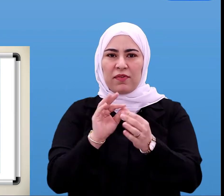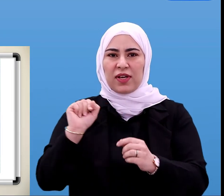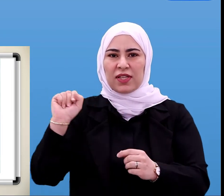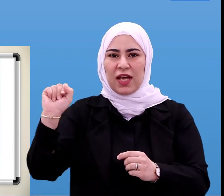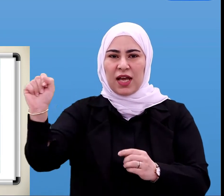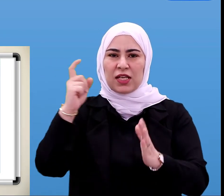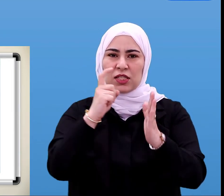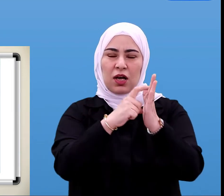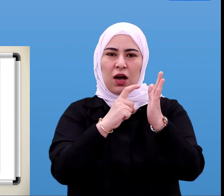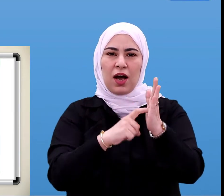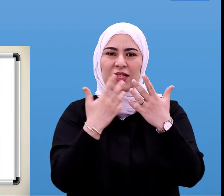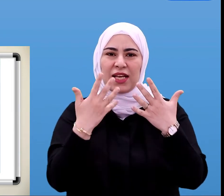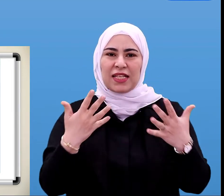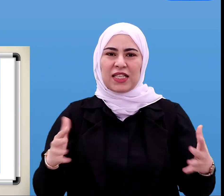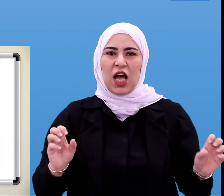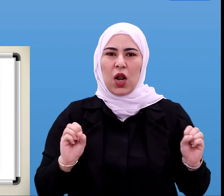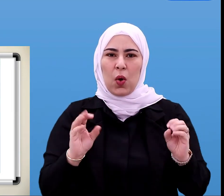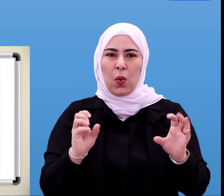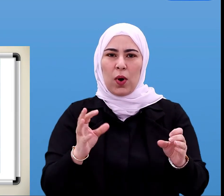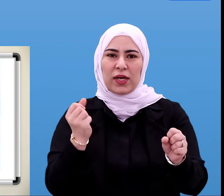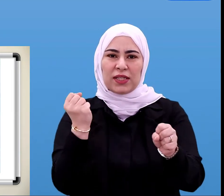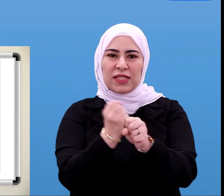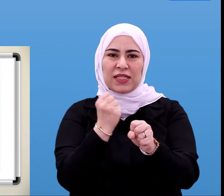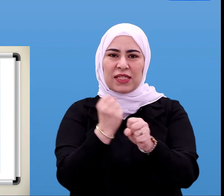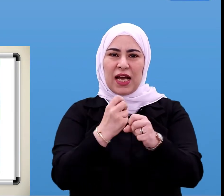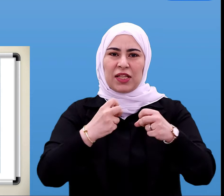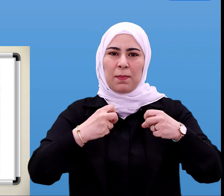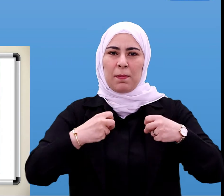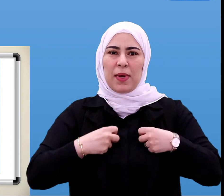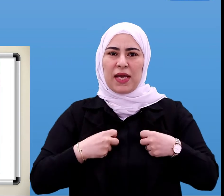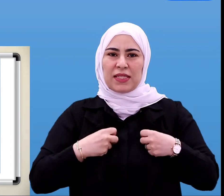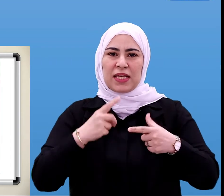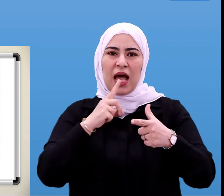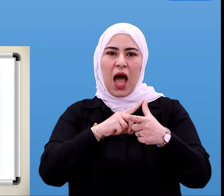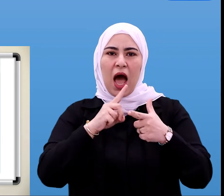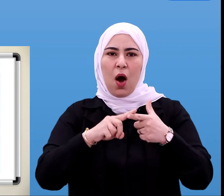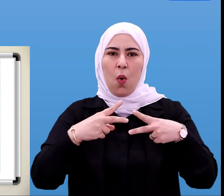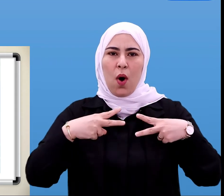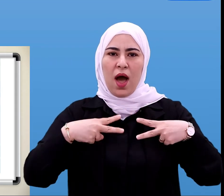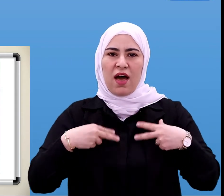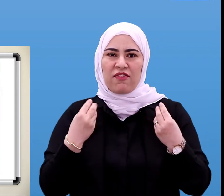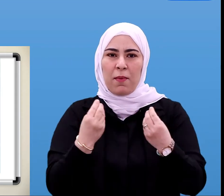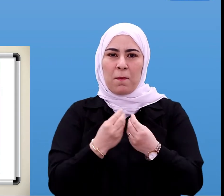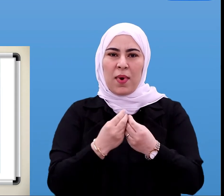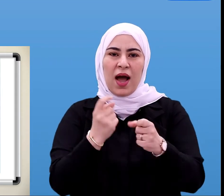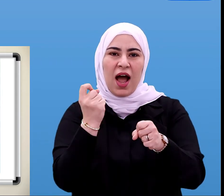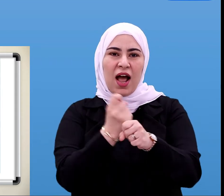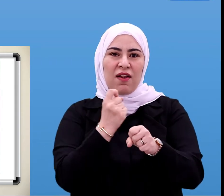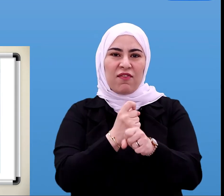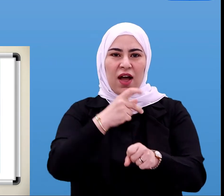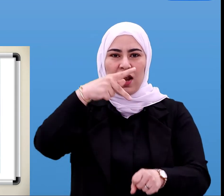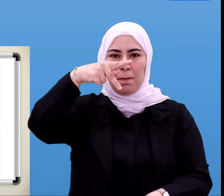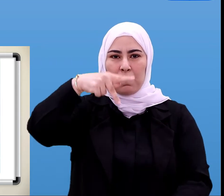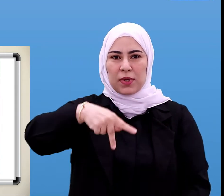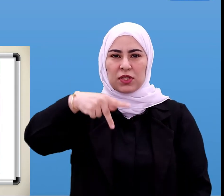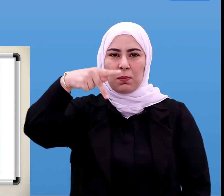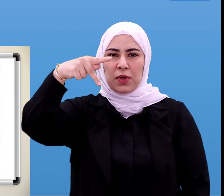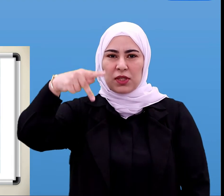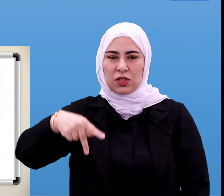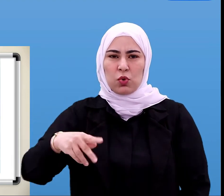which is to use have or has plus the verb in the past participle. For